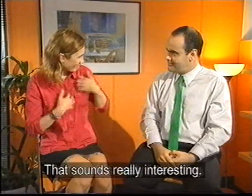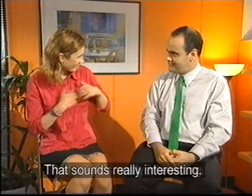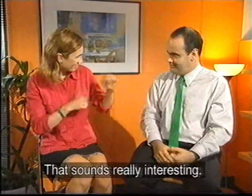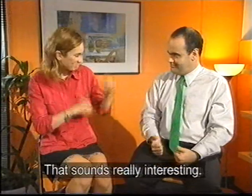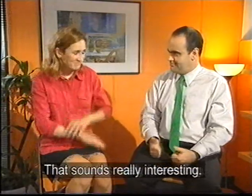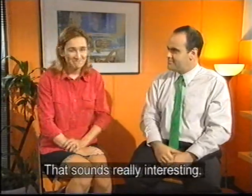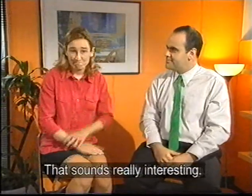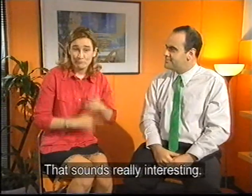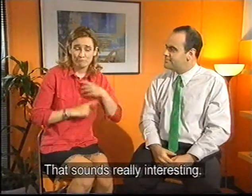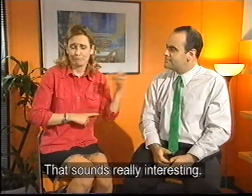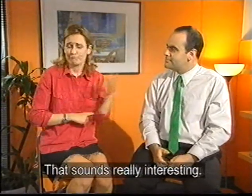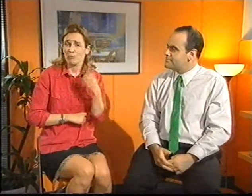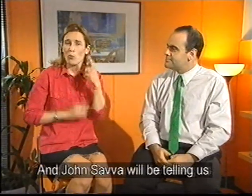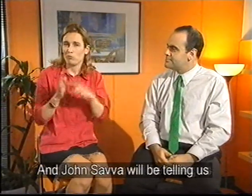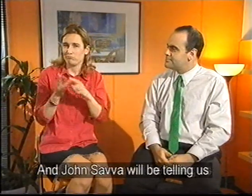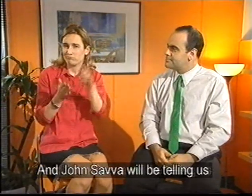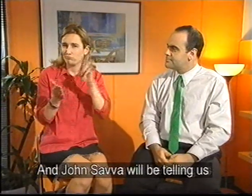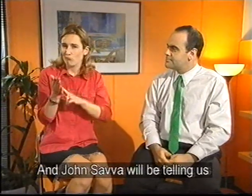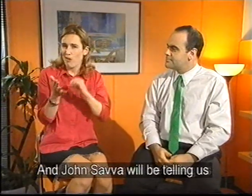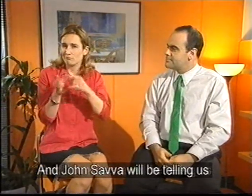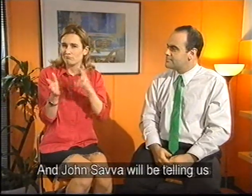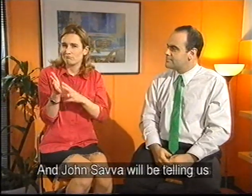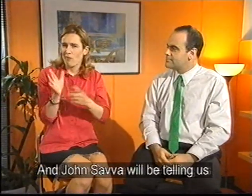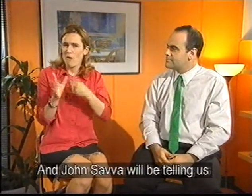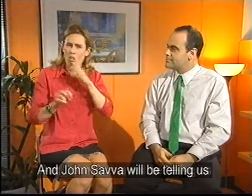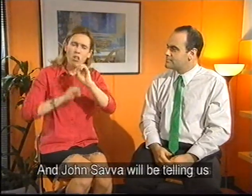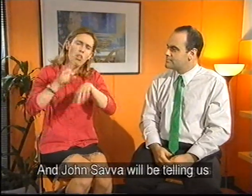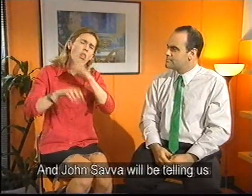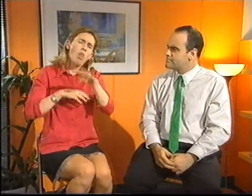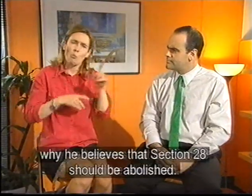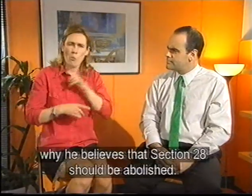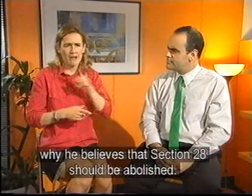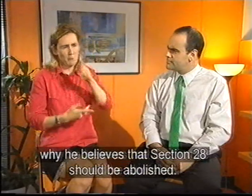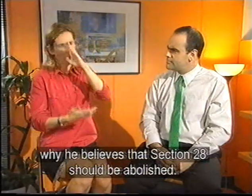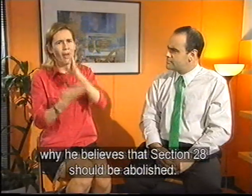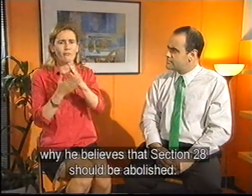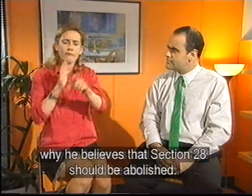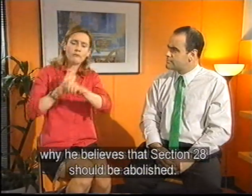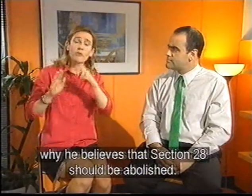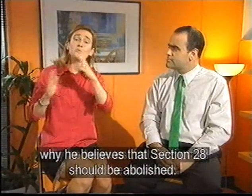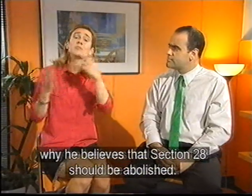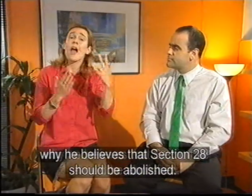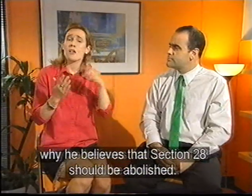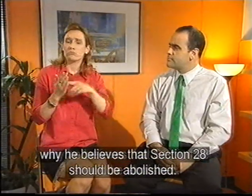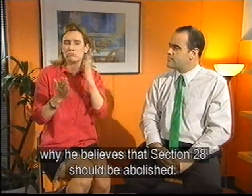Sounds really interesting. And we bring in John Savva, who'll be telling us why he believes that Section 28 should be